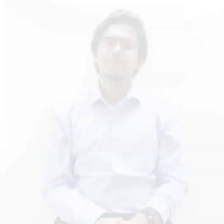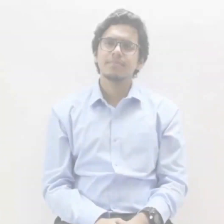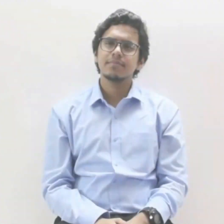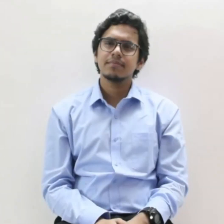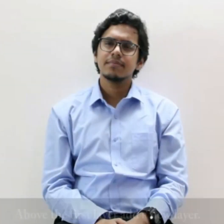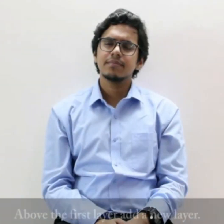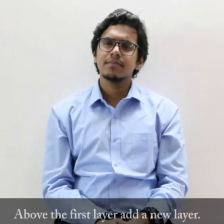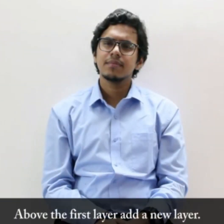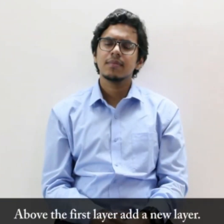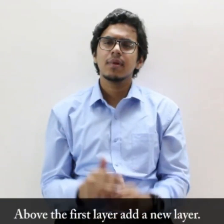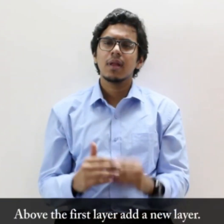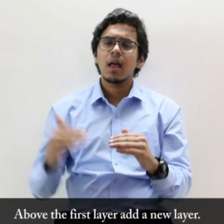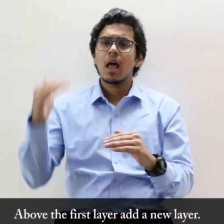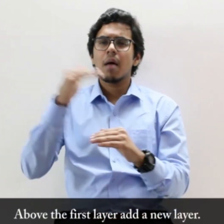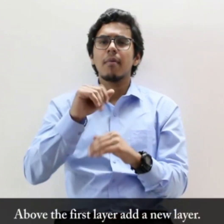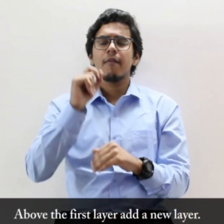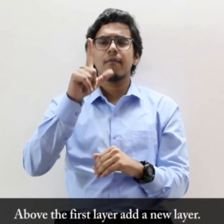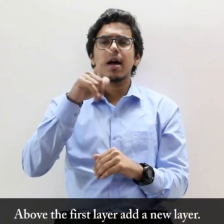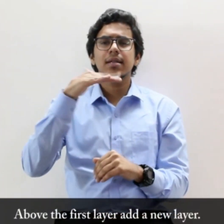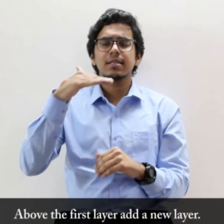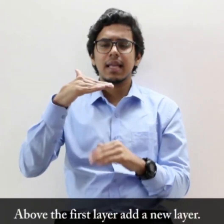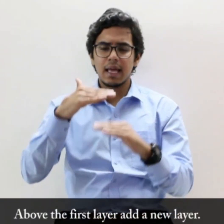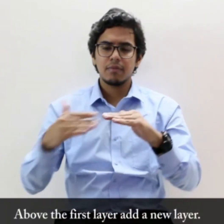Above the first layer, add a new layer.